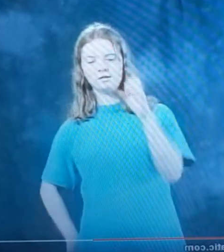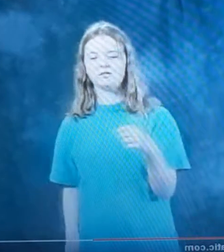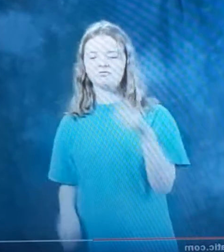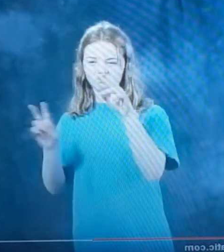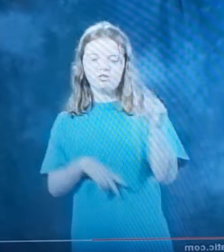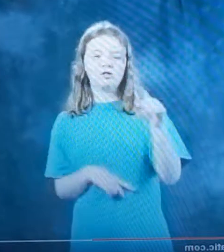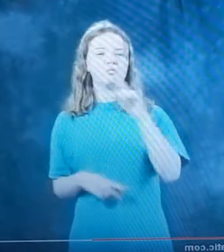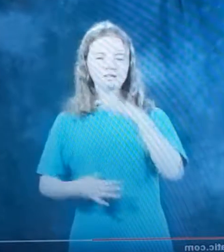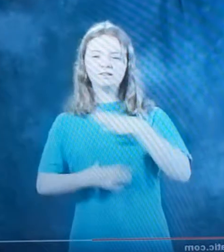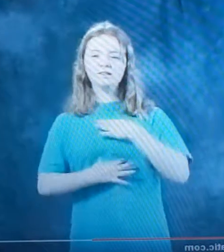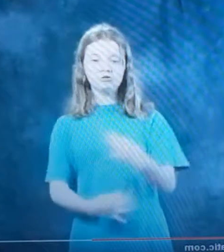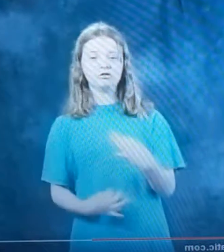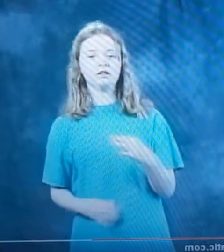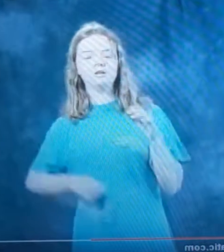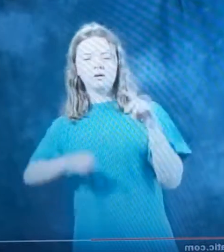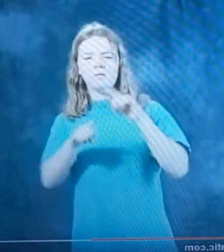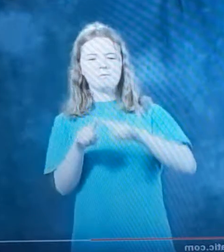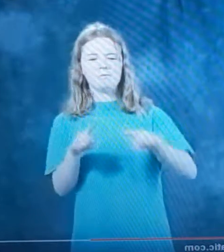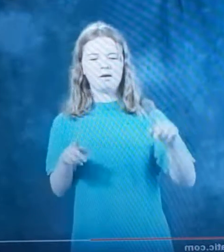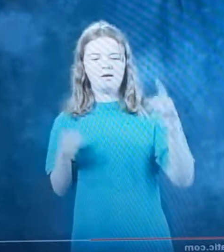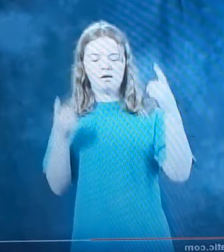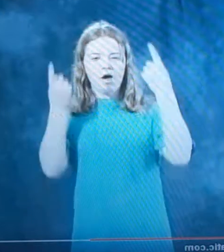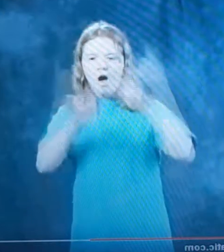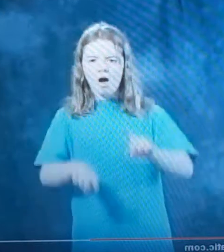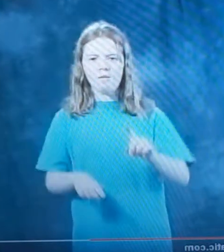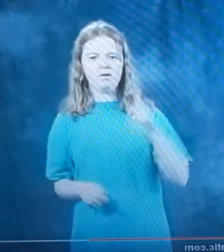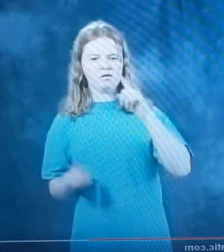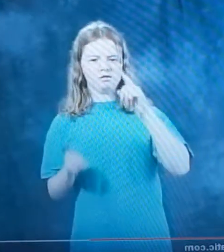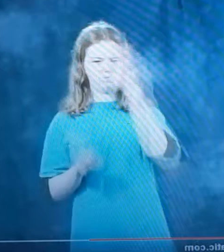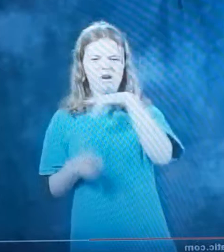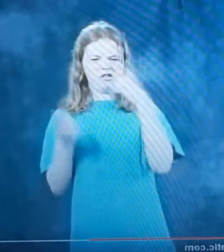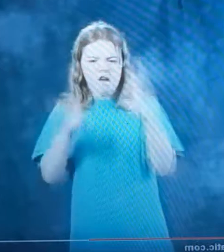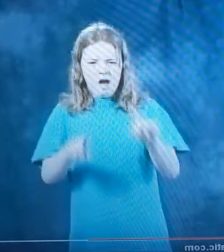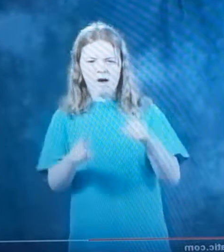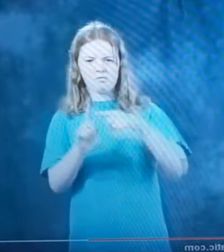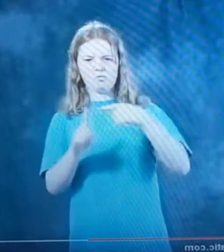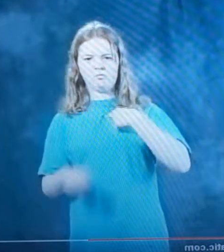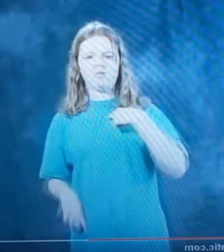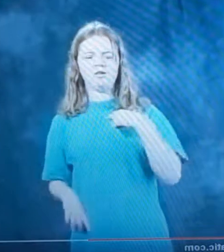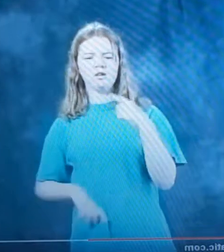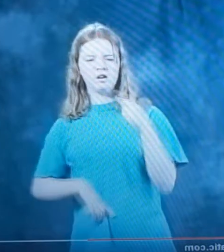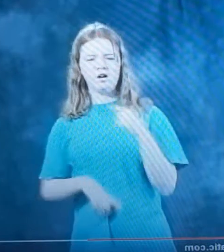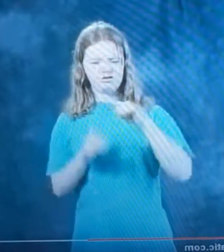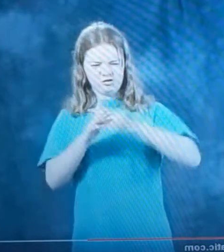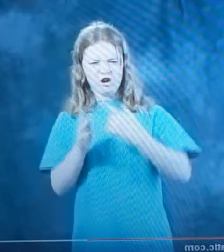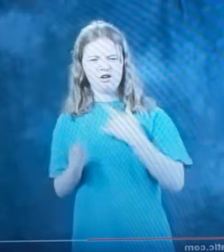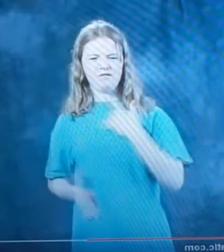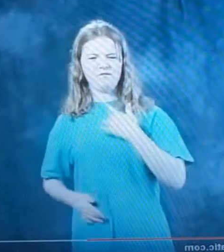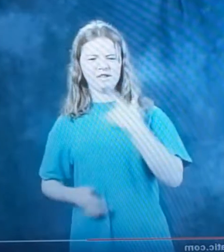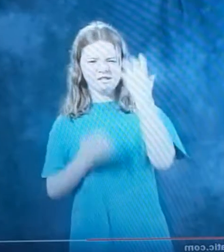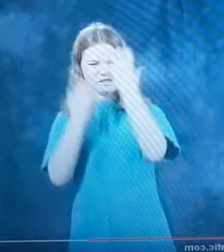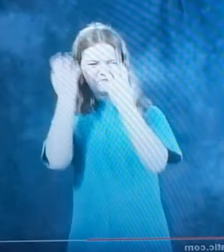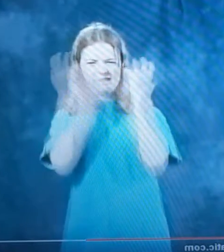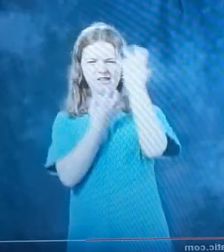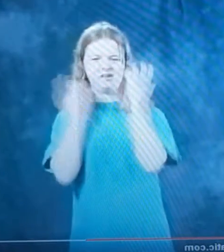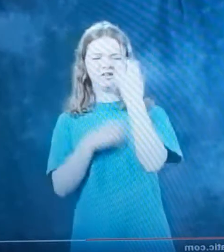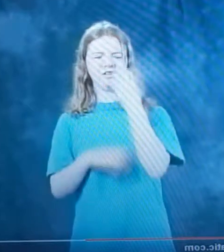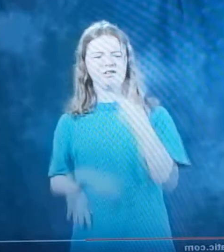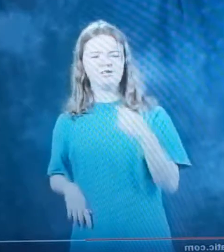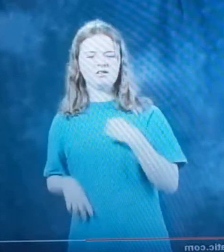Space. And I found it very interesting, but what happened was a strange thing happened to me. I started feeling